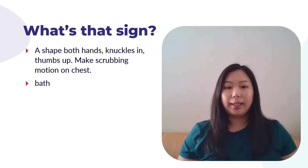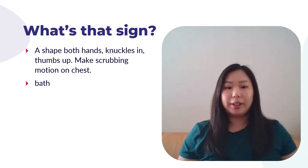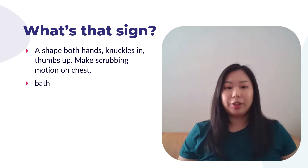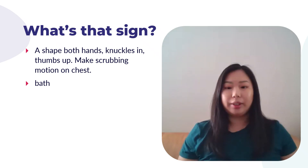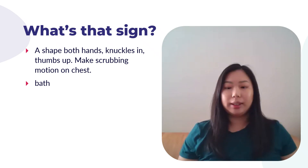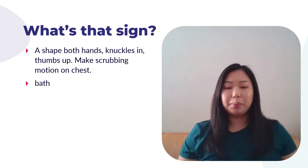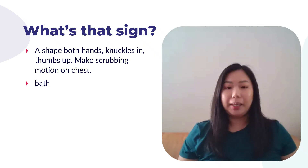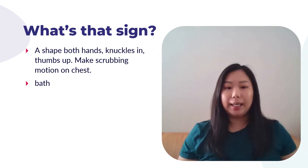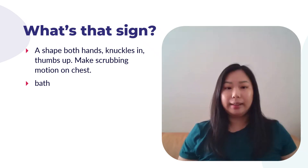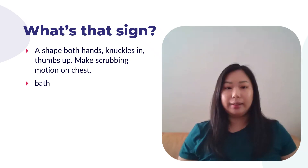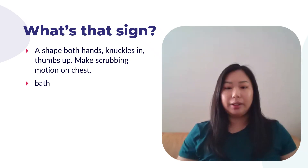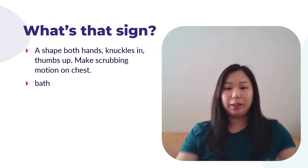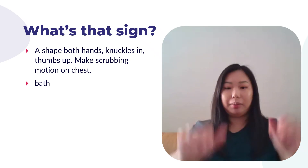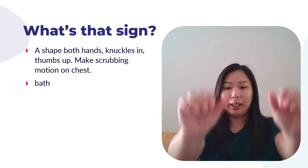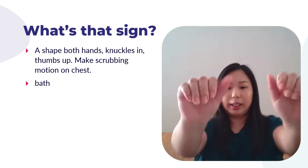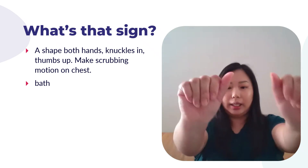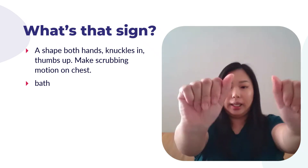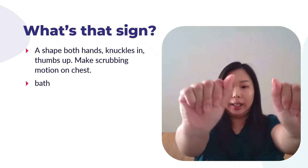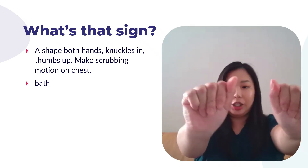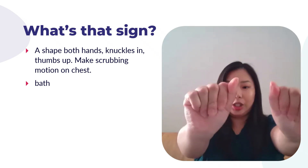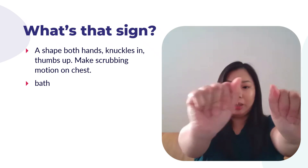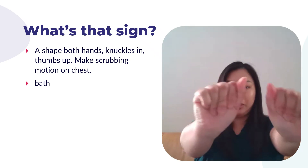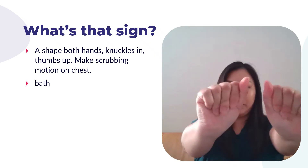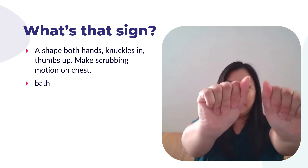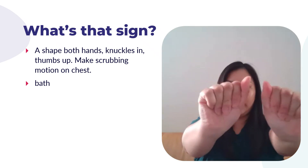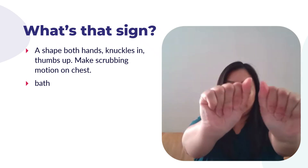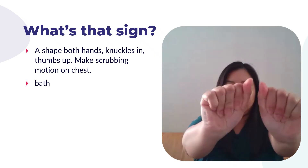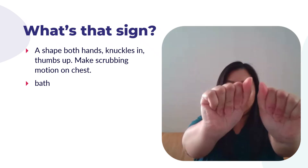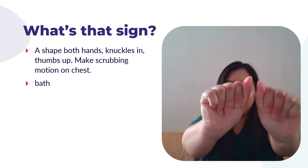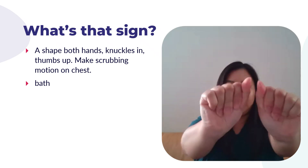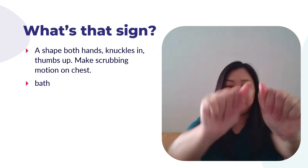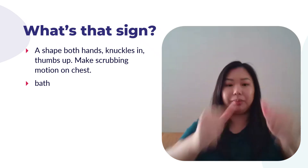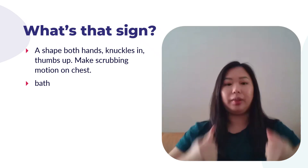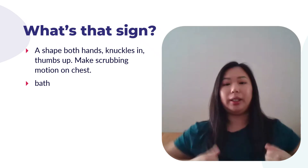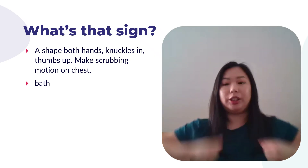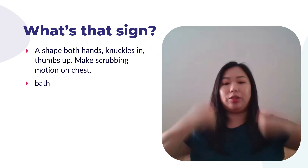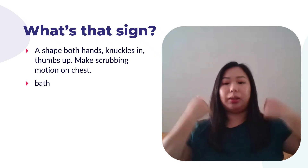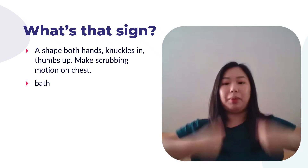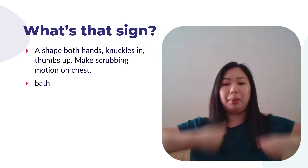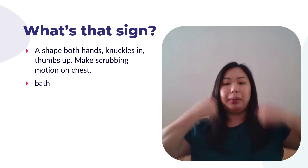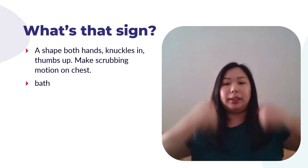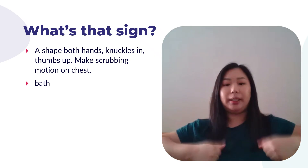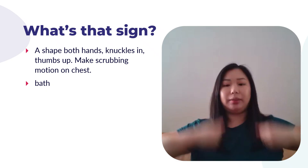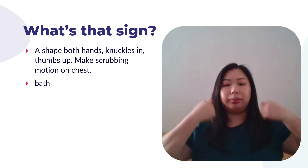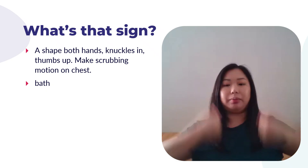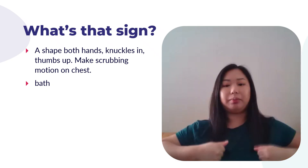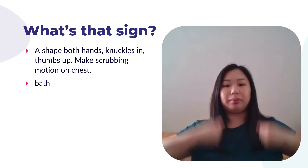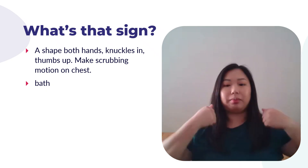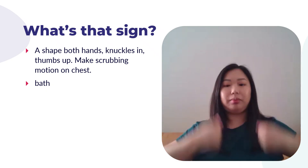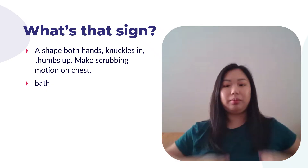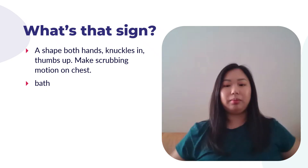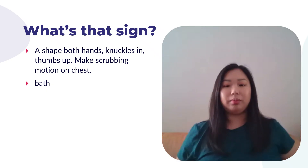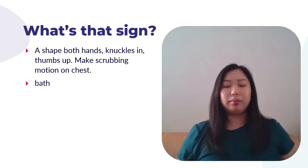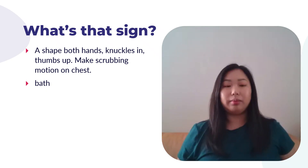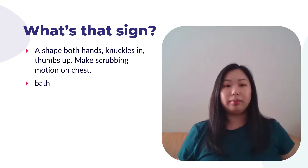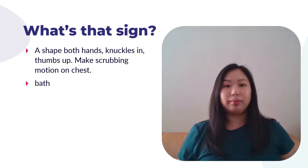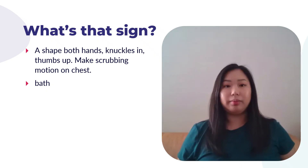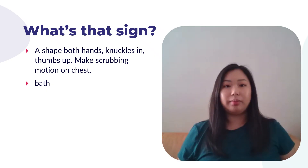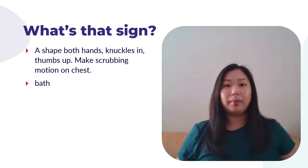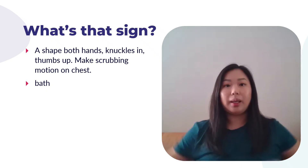The answer is bath. You make an A shape with your hands and scrub up and down.